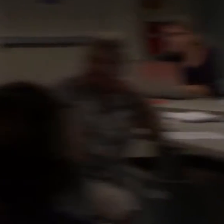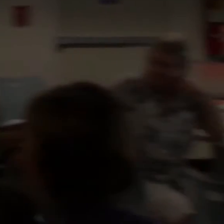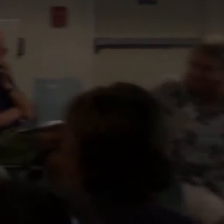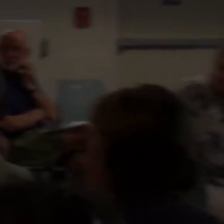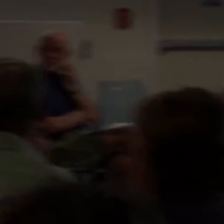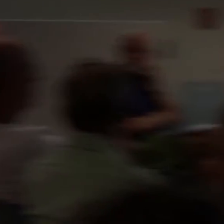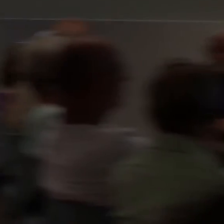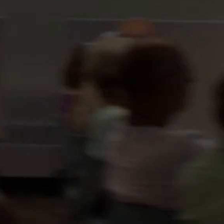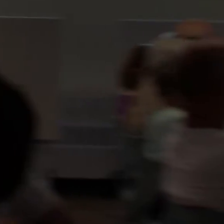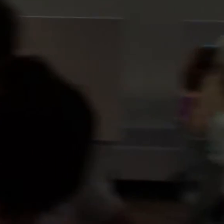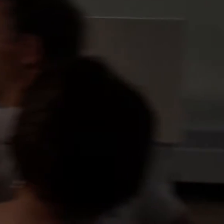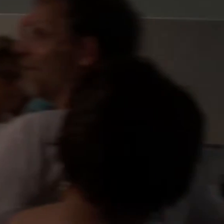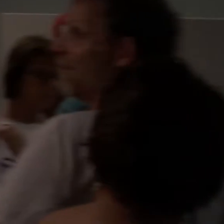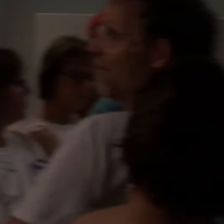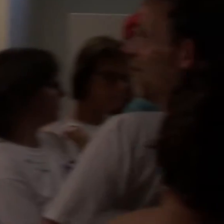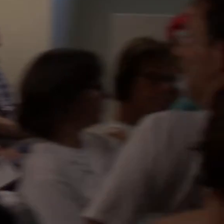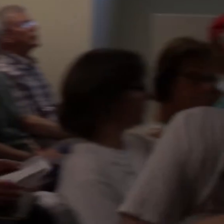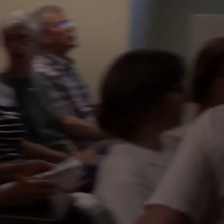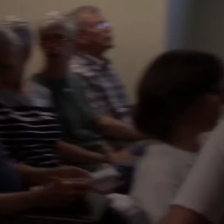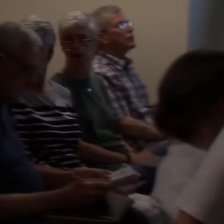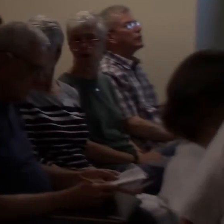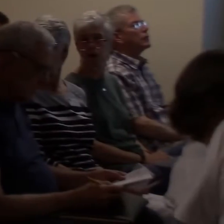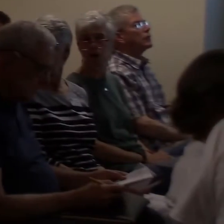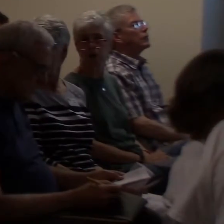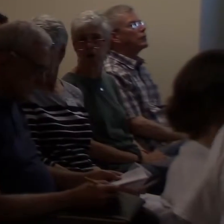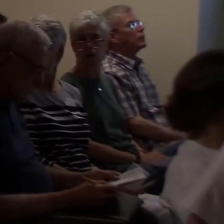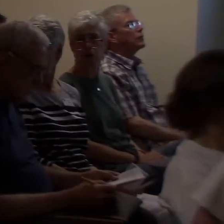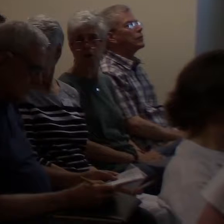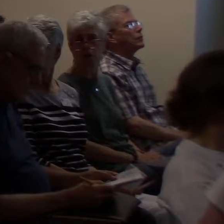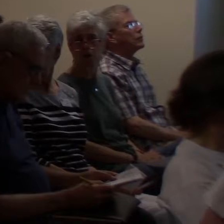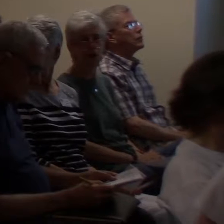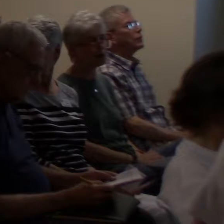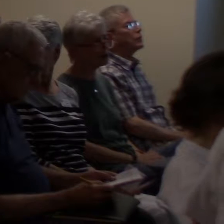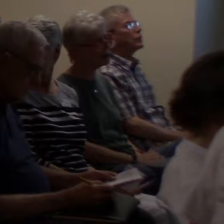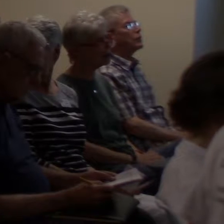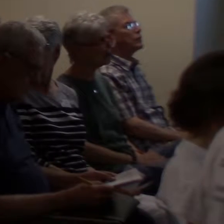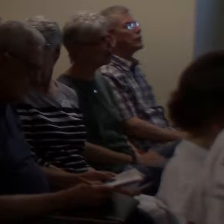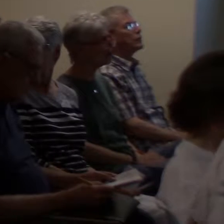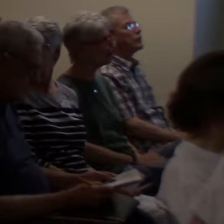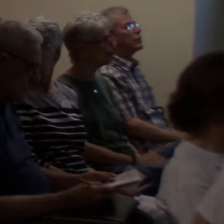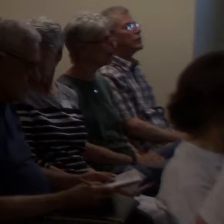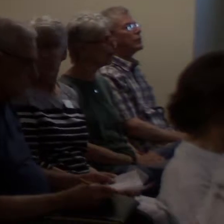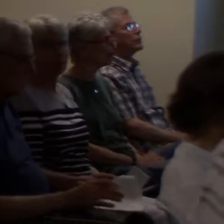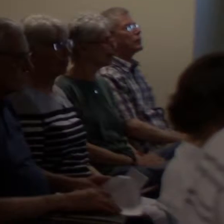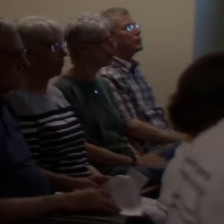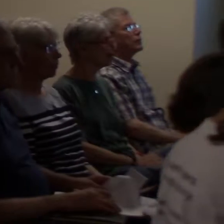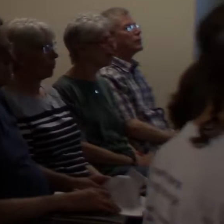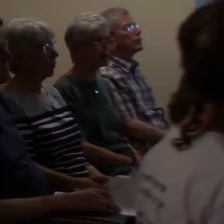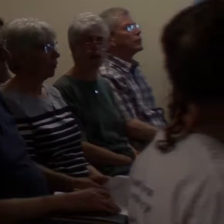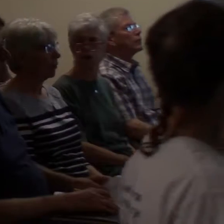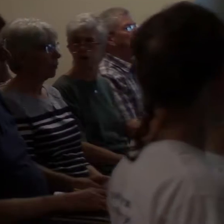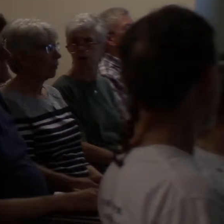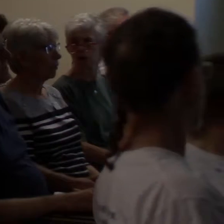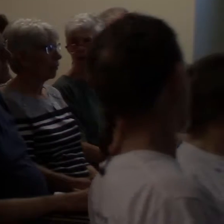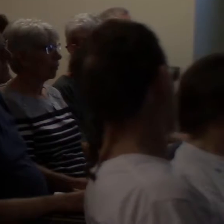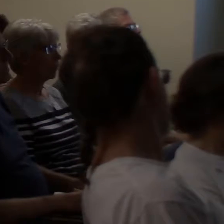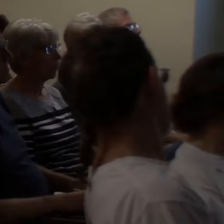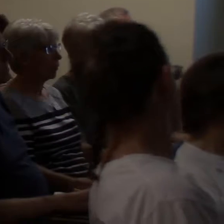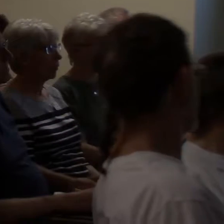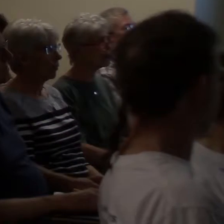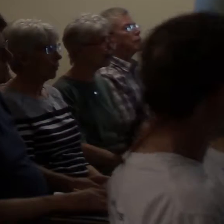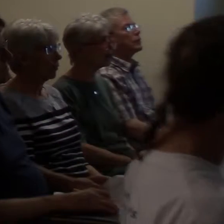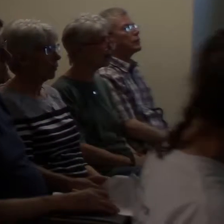a system similar to the county, just briefly describe what it would look like. Meaning, get rid of the city